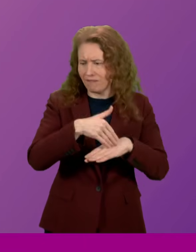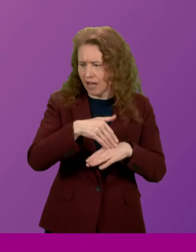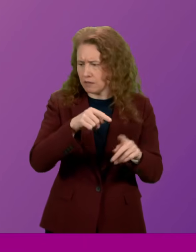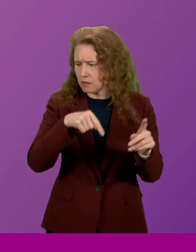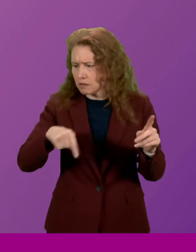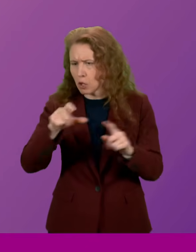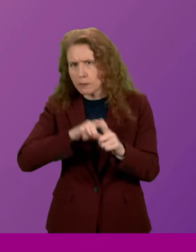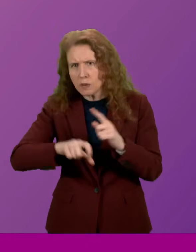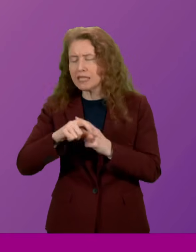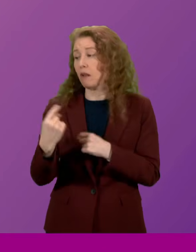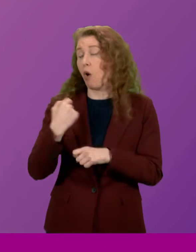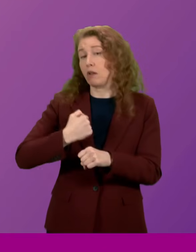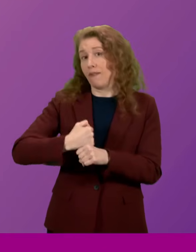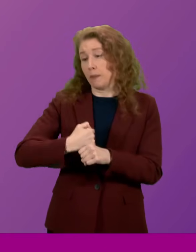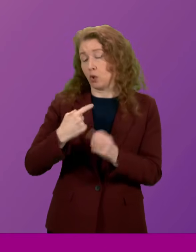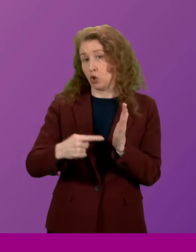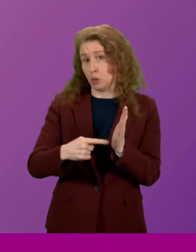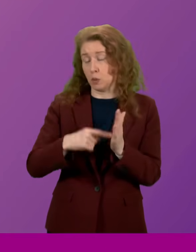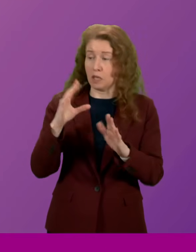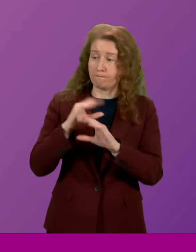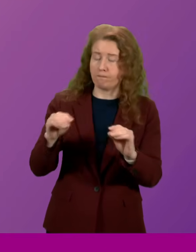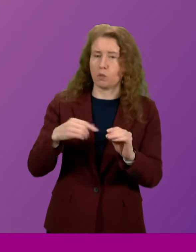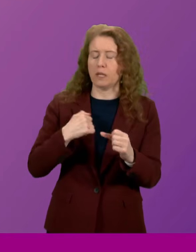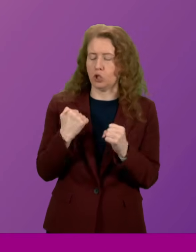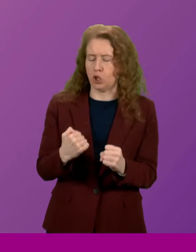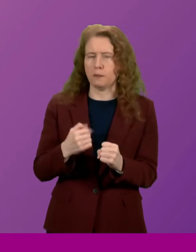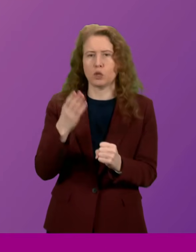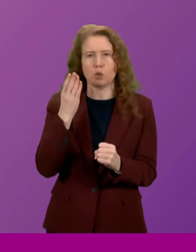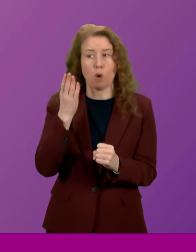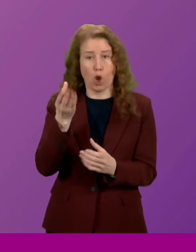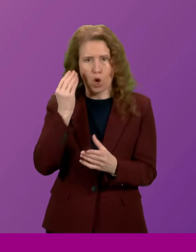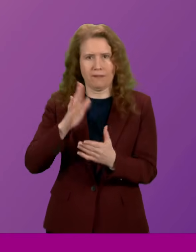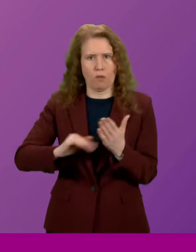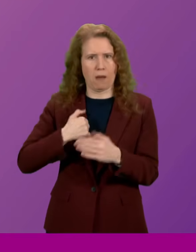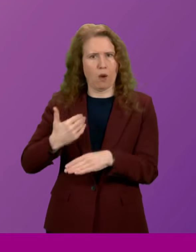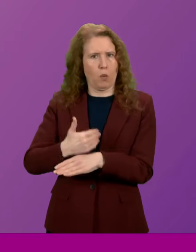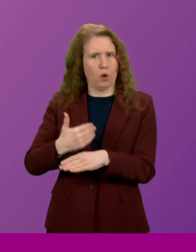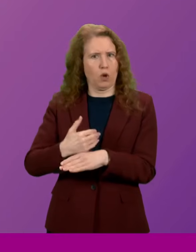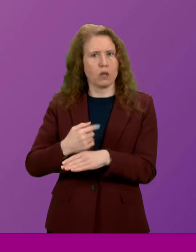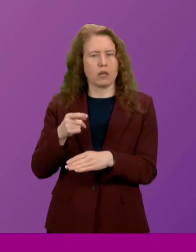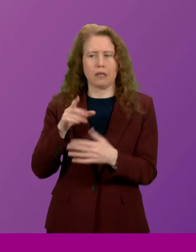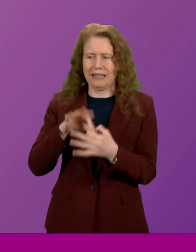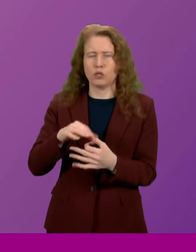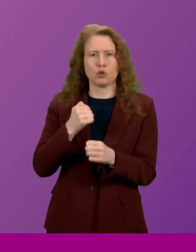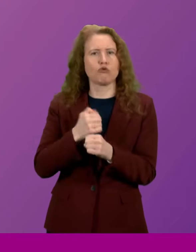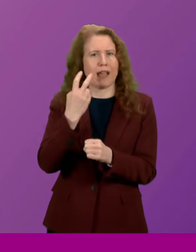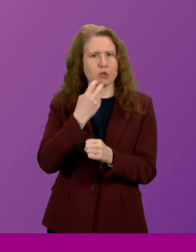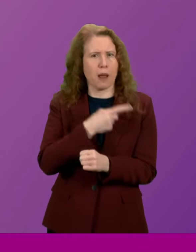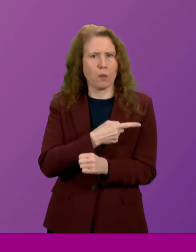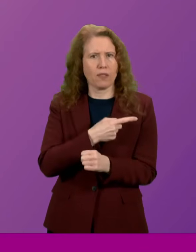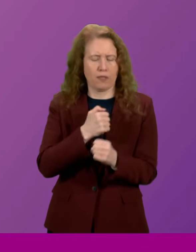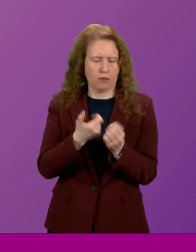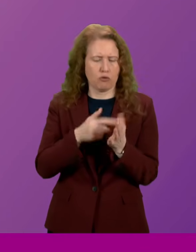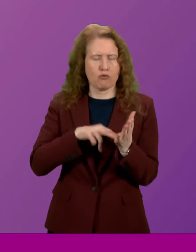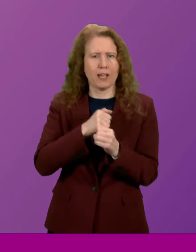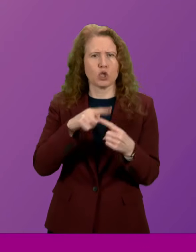The Government signalled on Tuesday our determination to use the learning that has come from the work that we're undertaking on Grangemouth to be applied